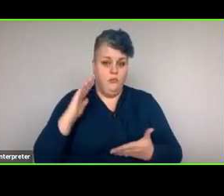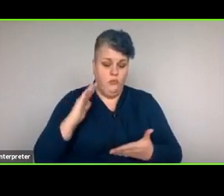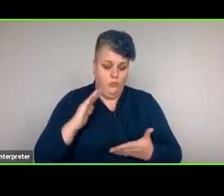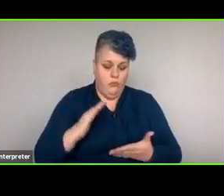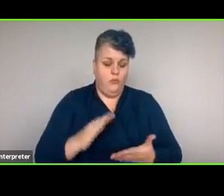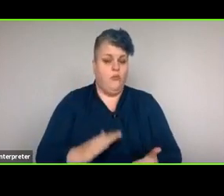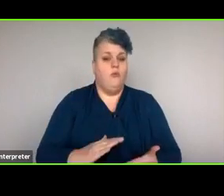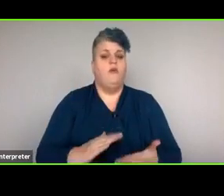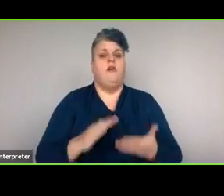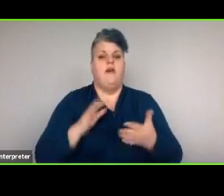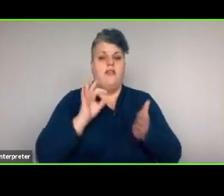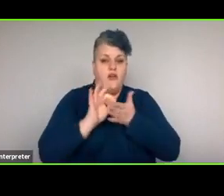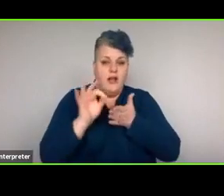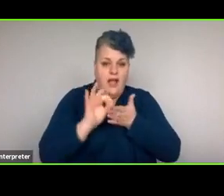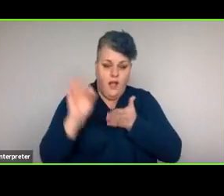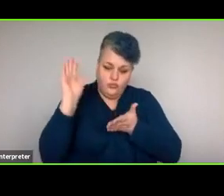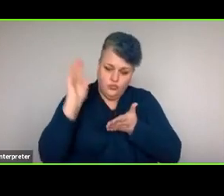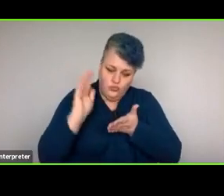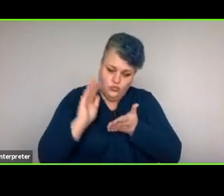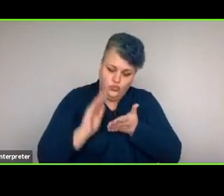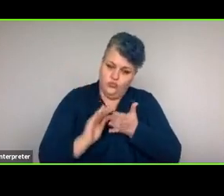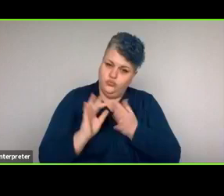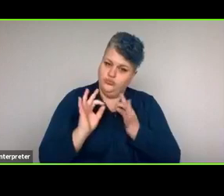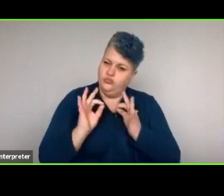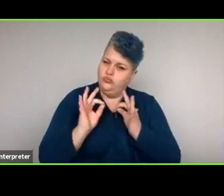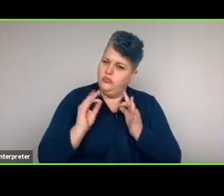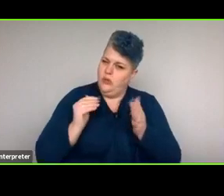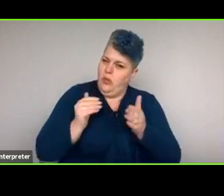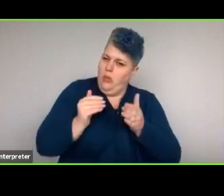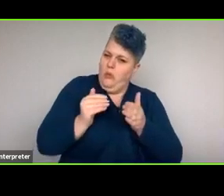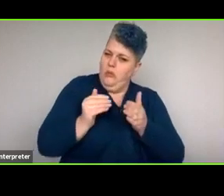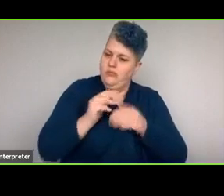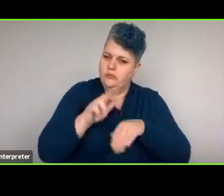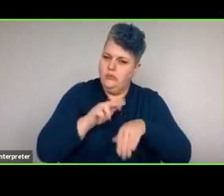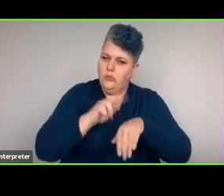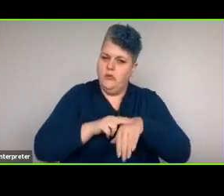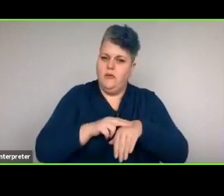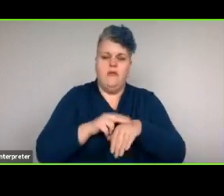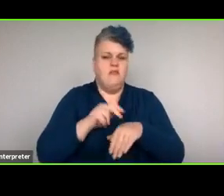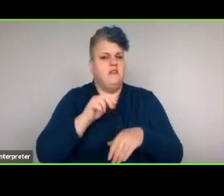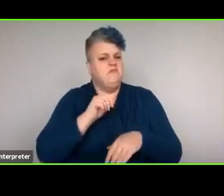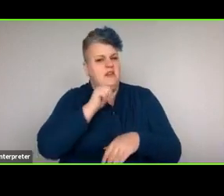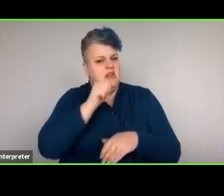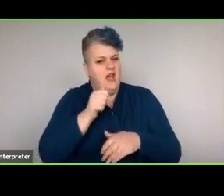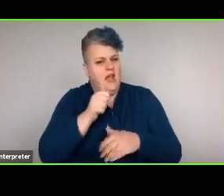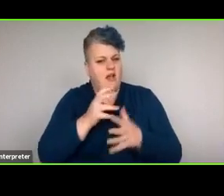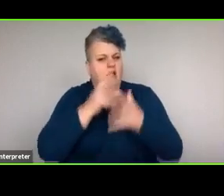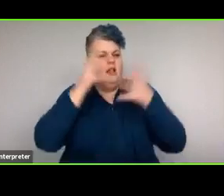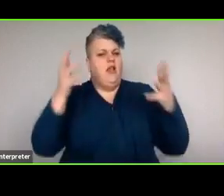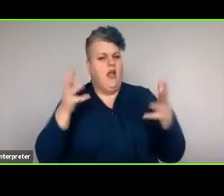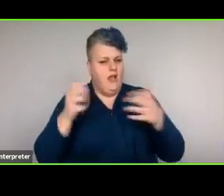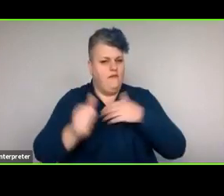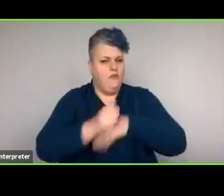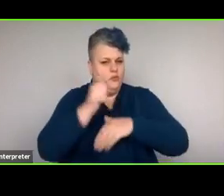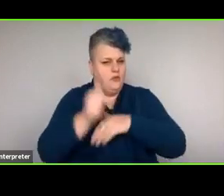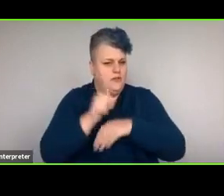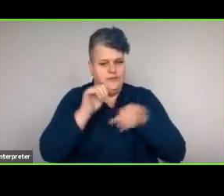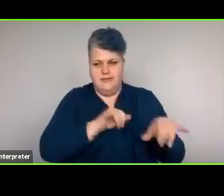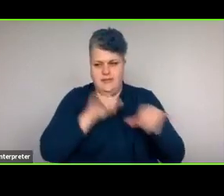working and their counts look like how they're supposed to look, they're actually not at any increased risk than a person who's not living